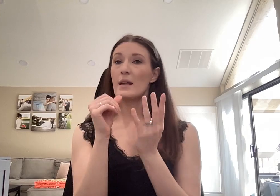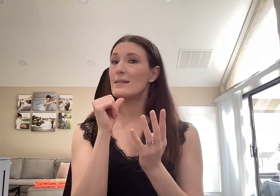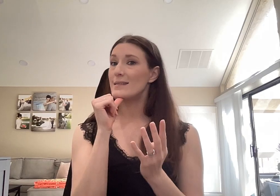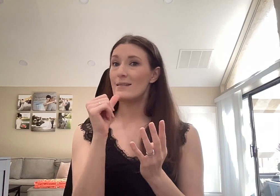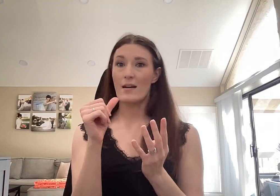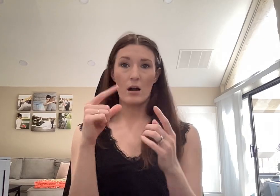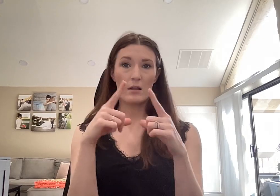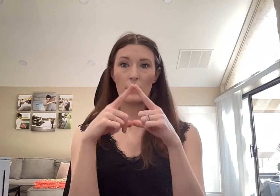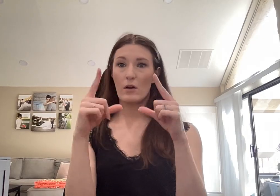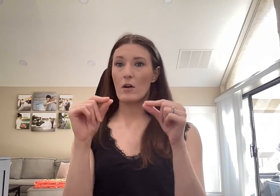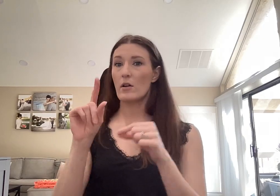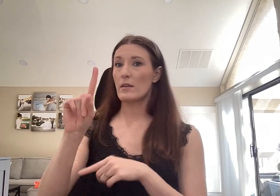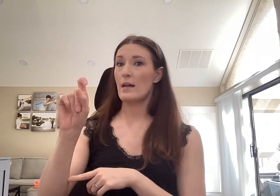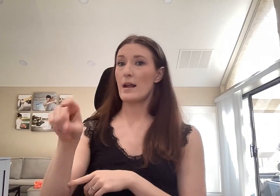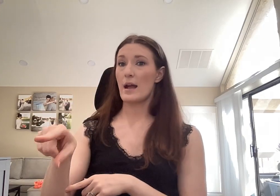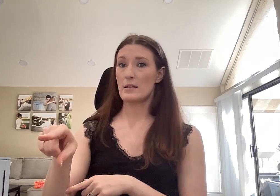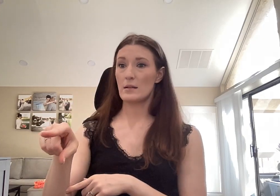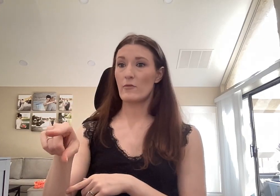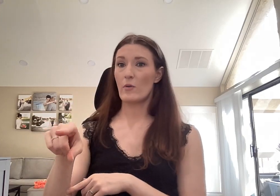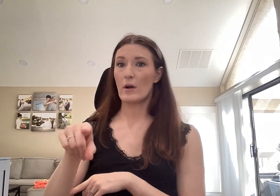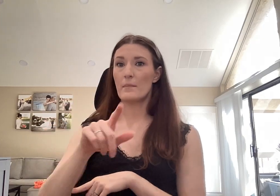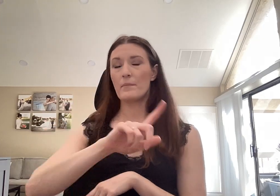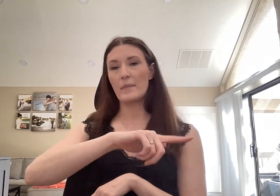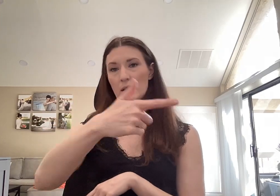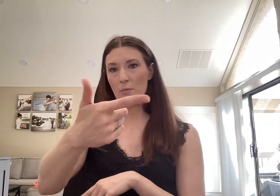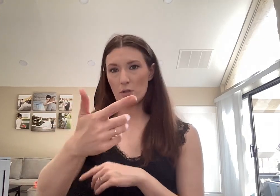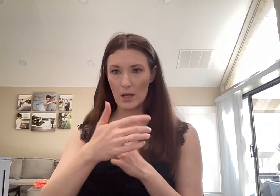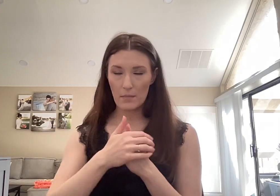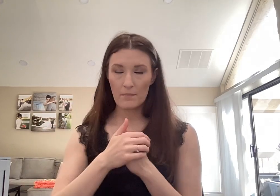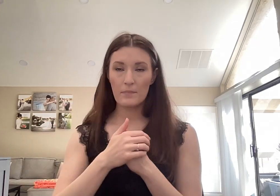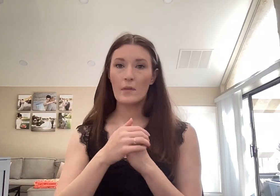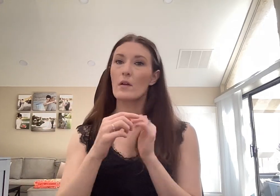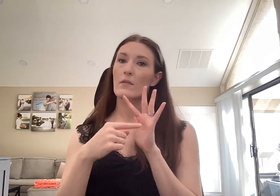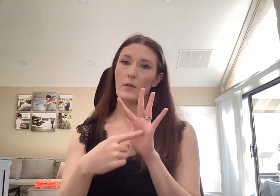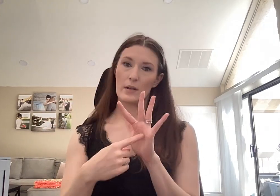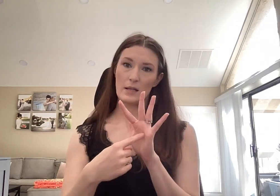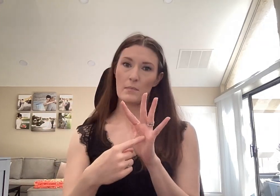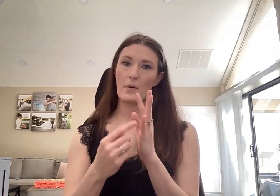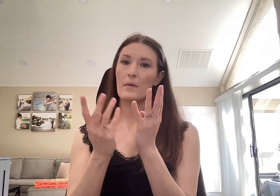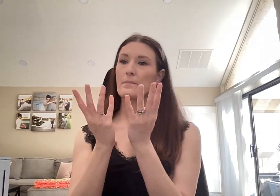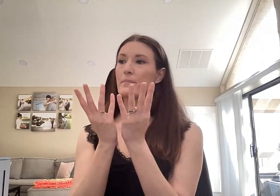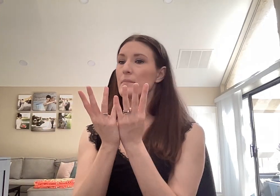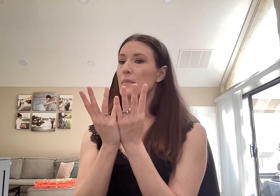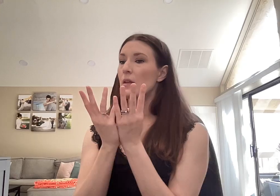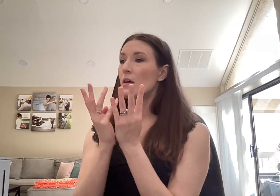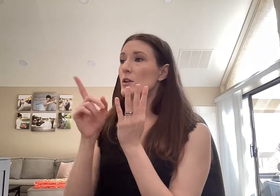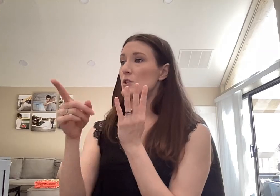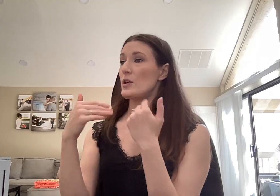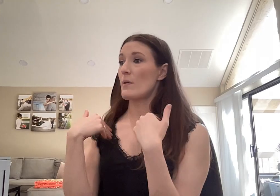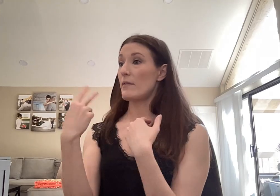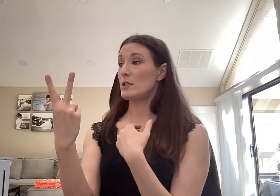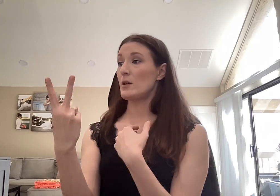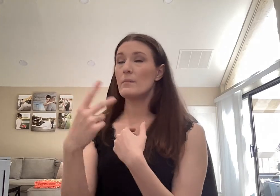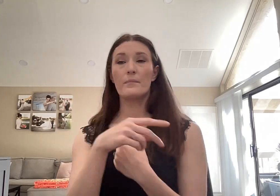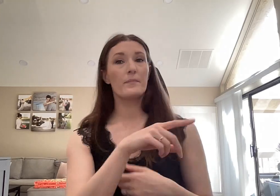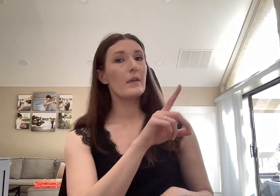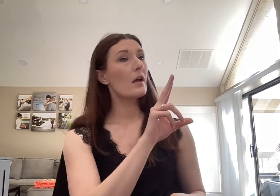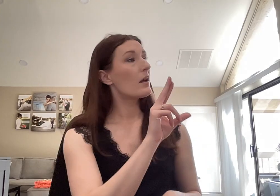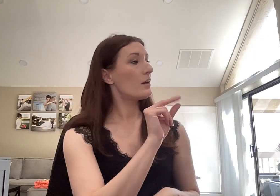is not the card that I asked them for, next person. For example, do you have a 2?